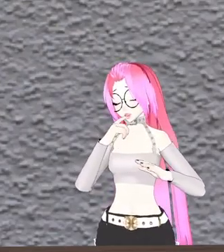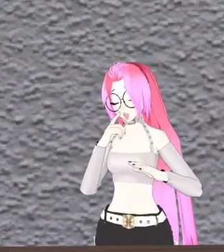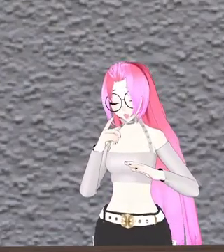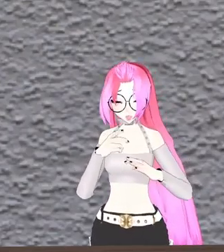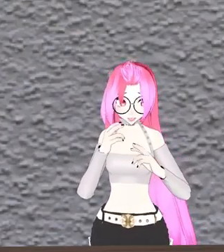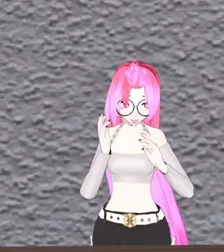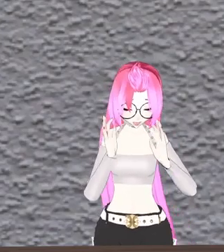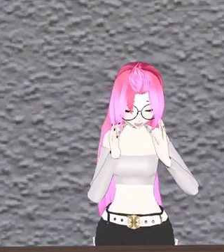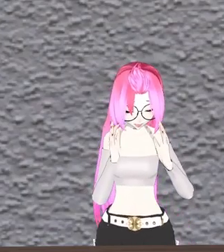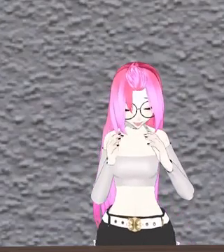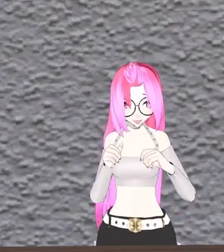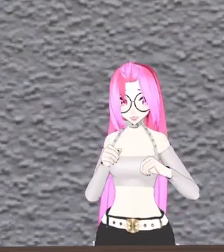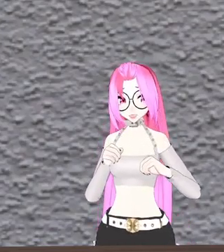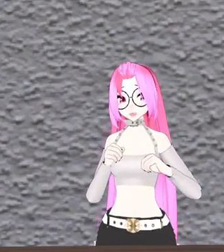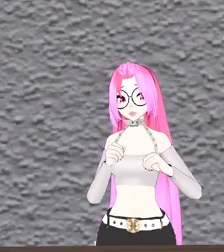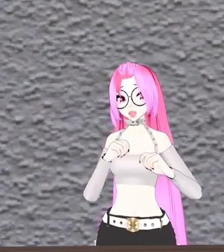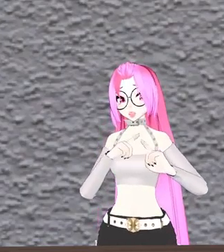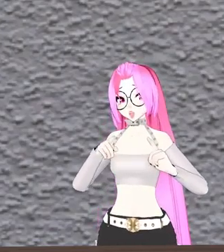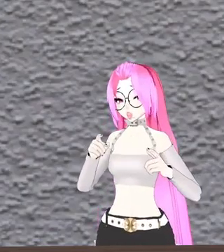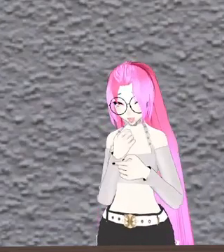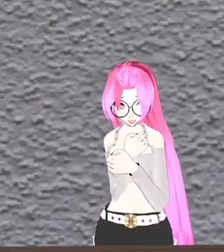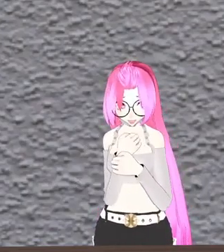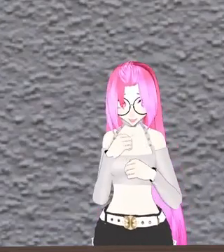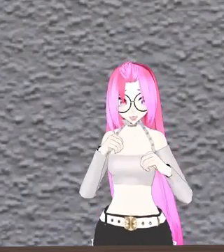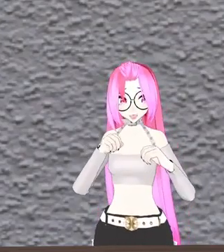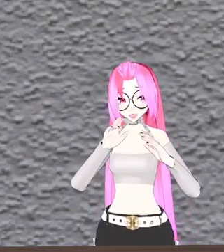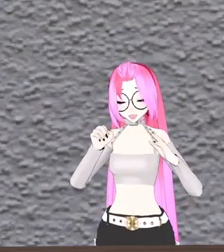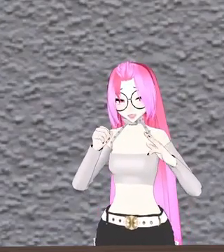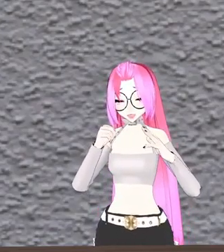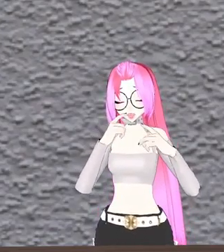them out because I don't want to make them embarrassed. But I love them, and it made me cry.